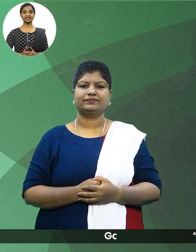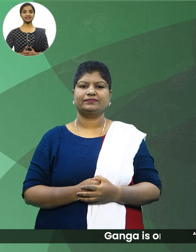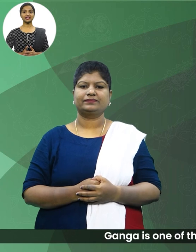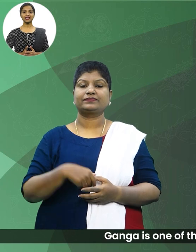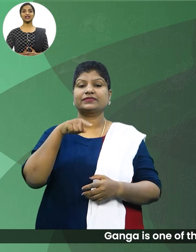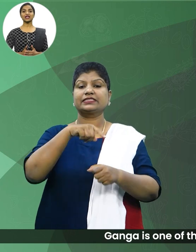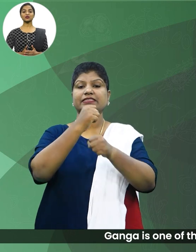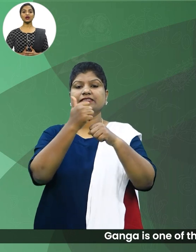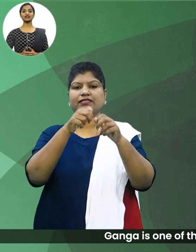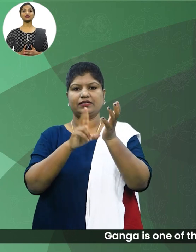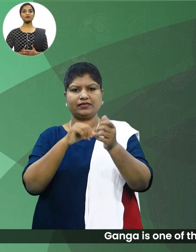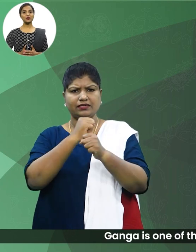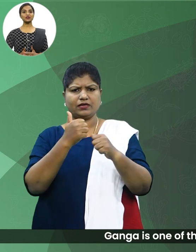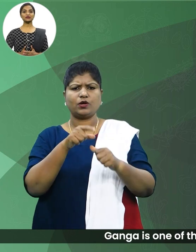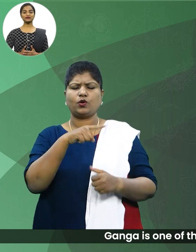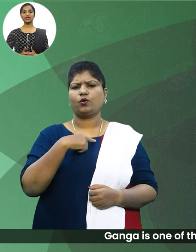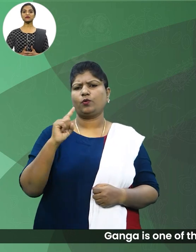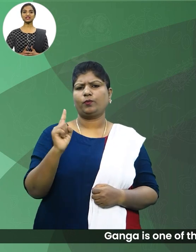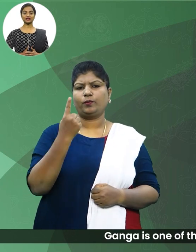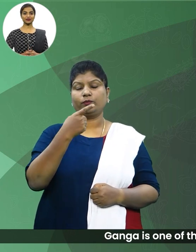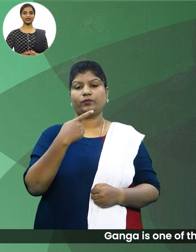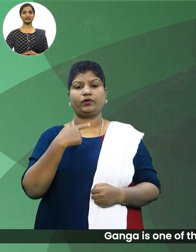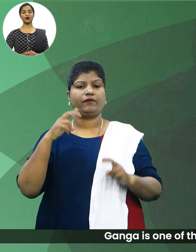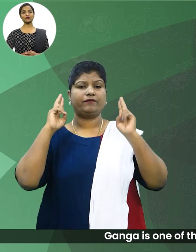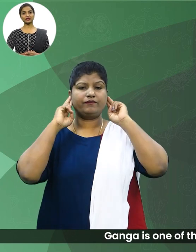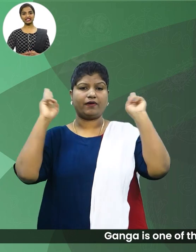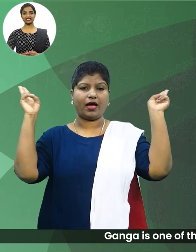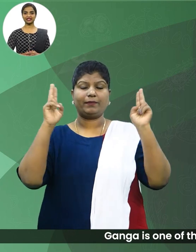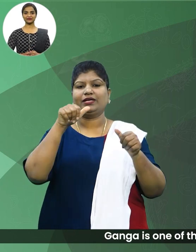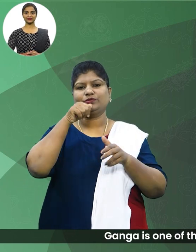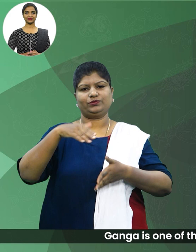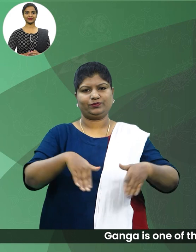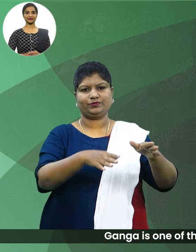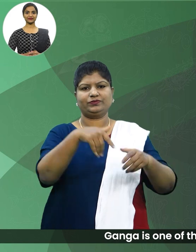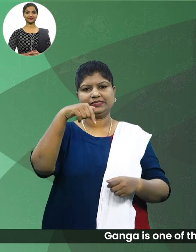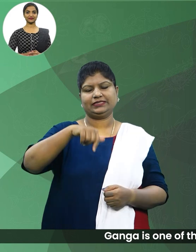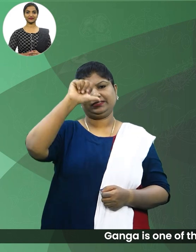Ganga is one of the most famous rivers of India. India.